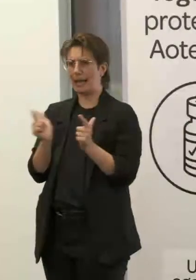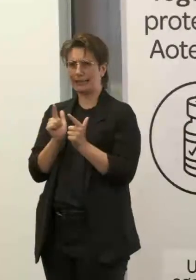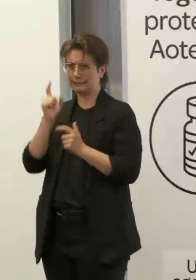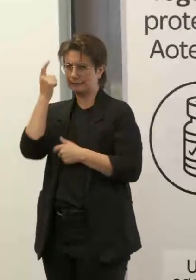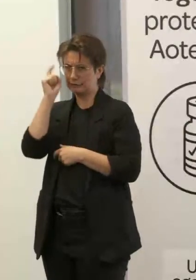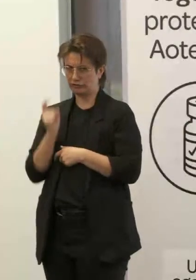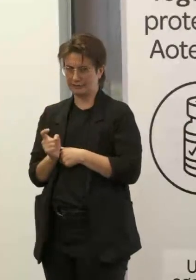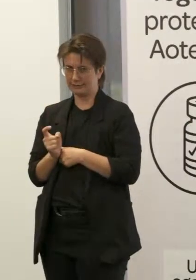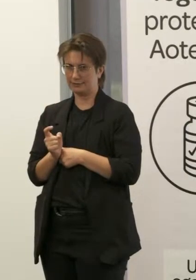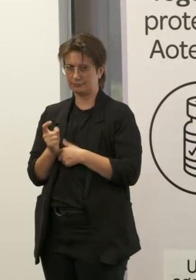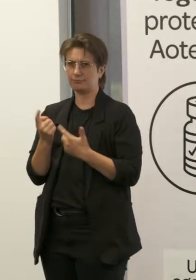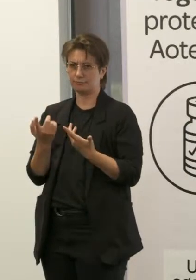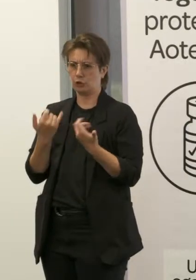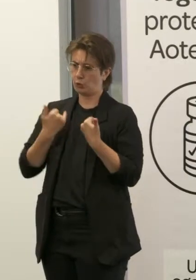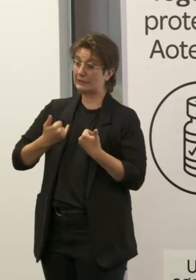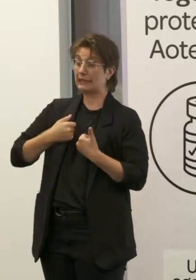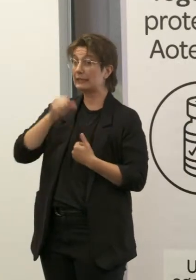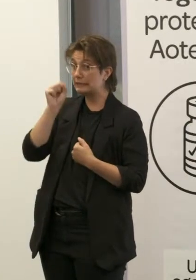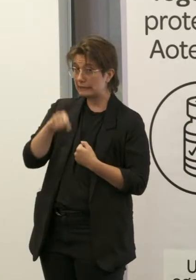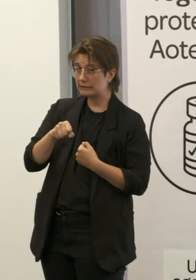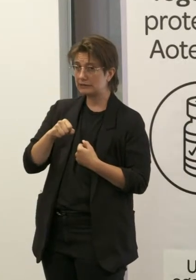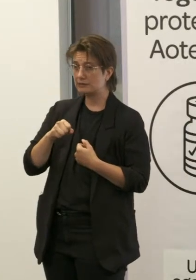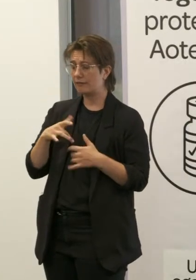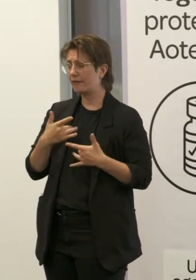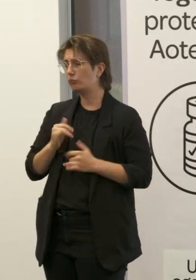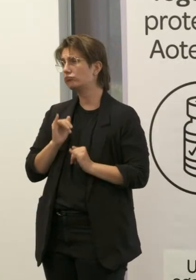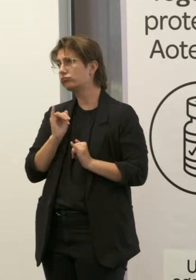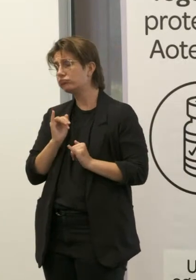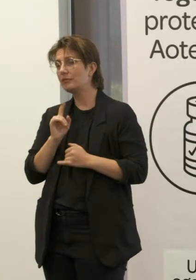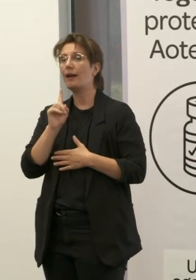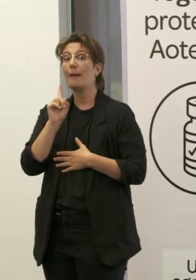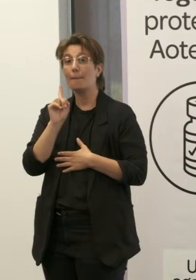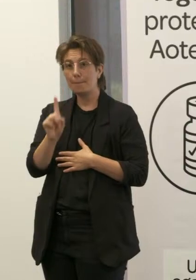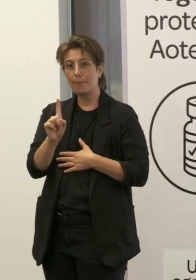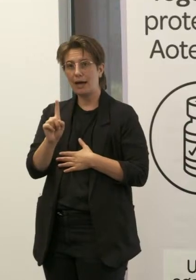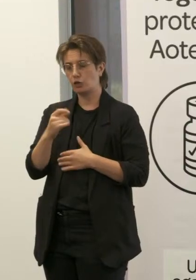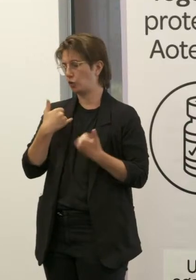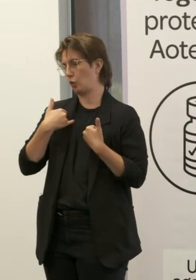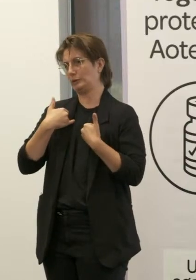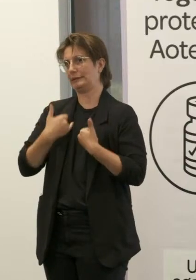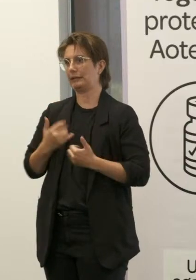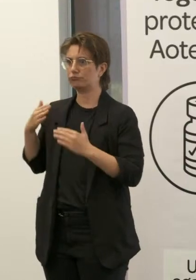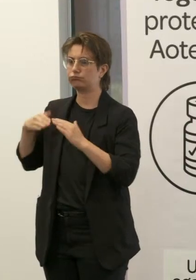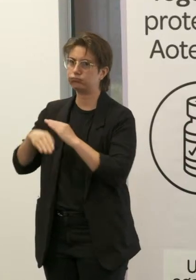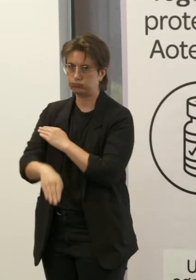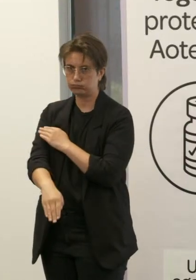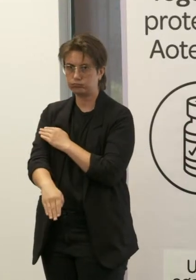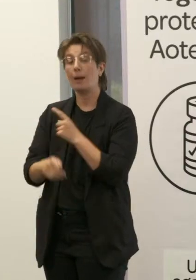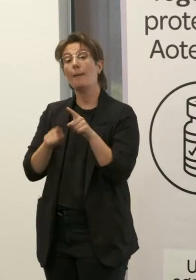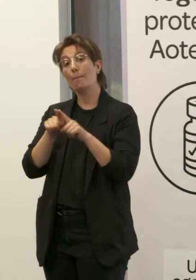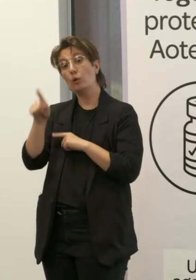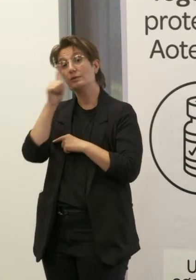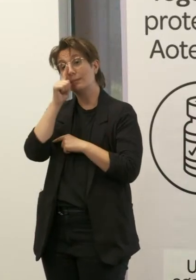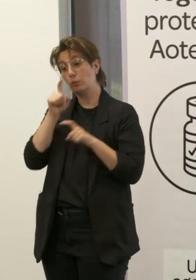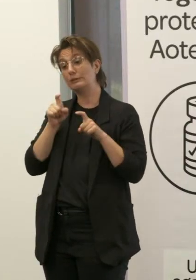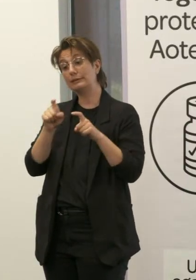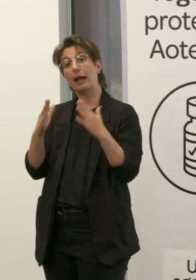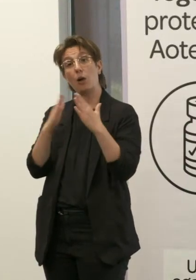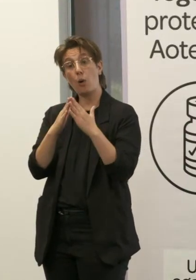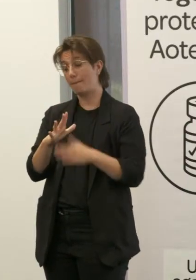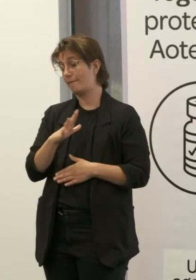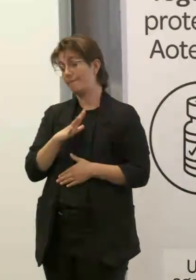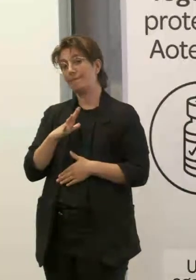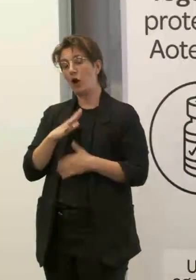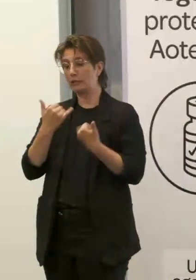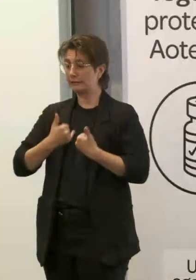phone interviews, but there will still be that option for people who do either prefer that or who don't have ready